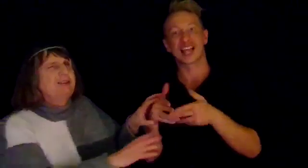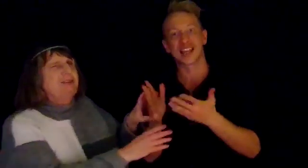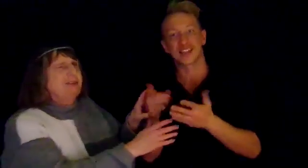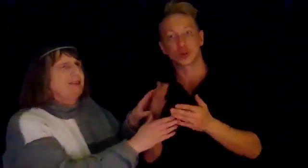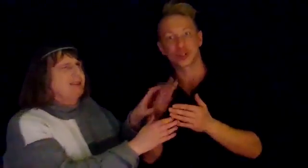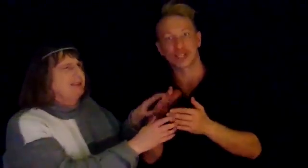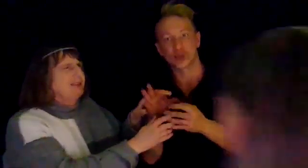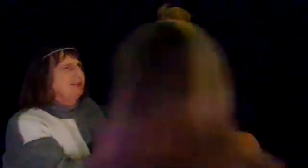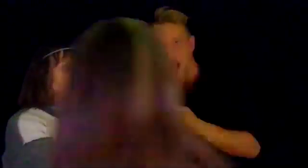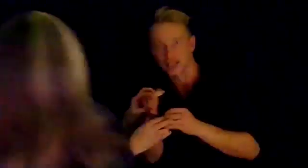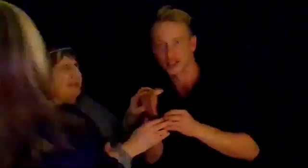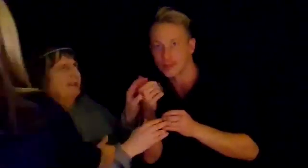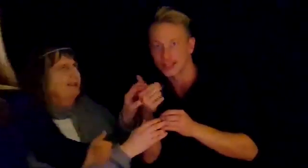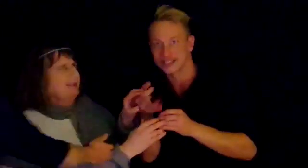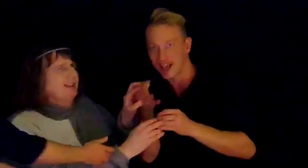etc.